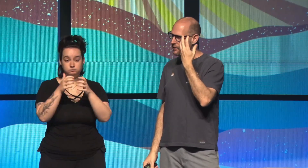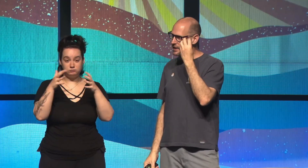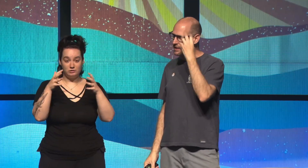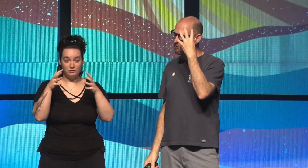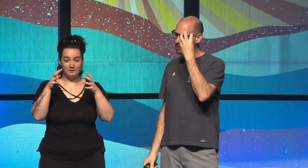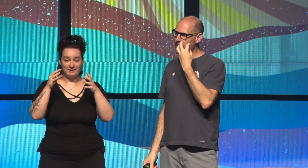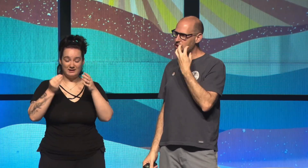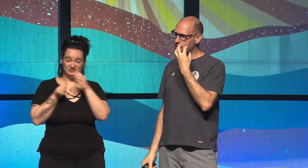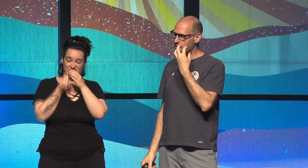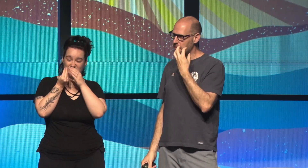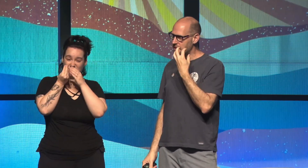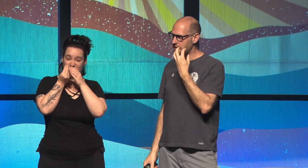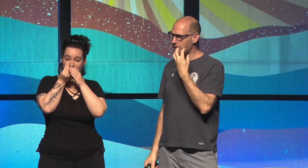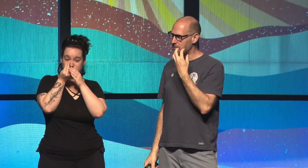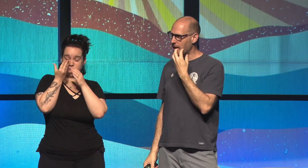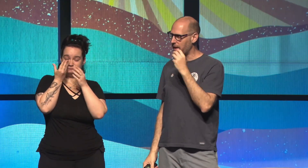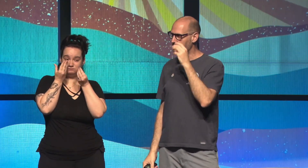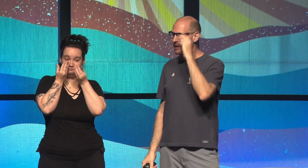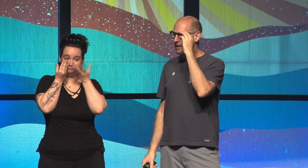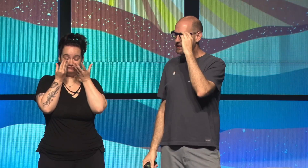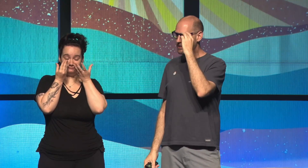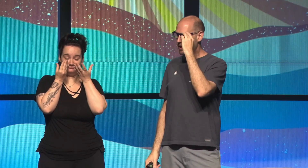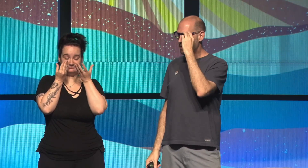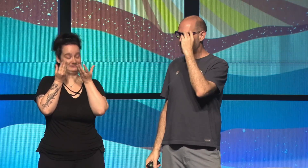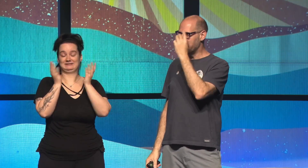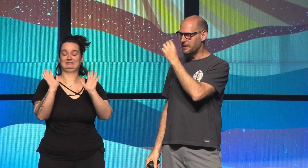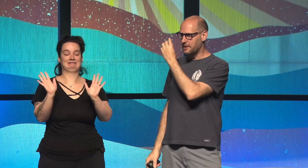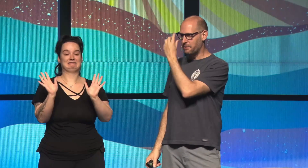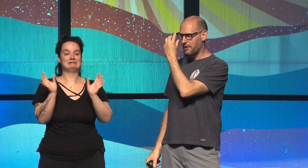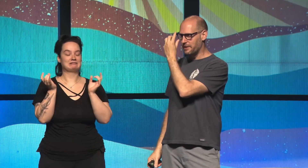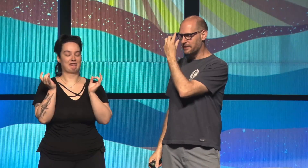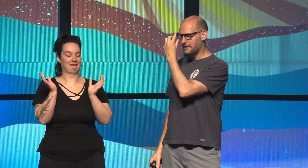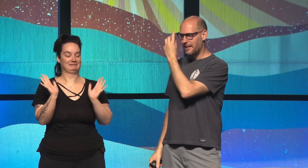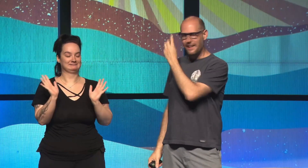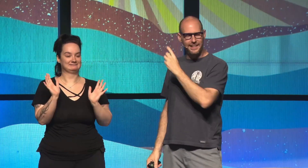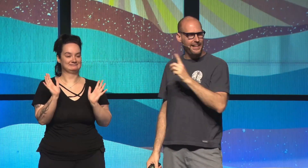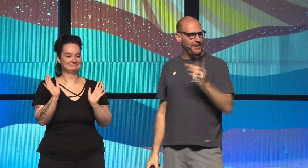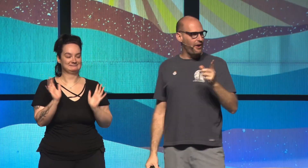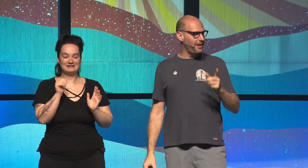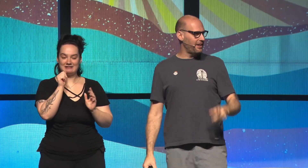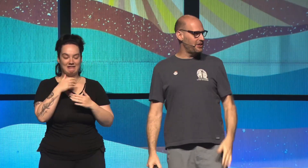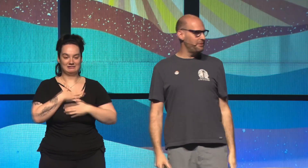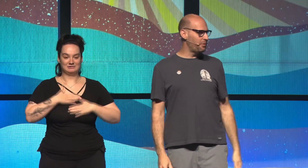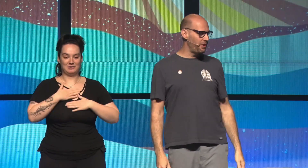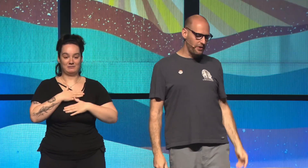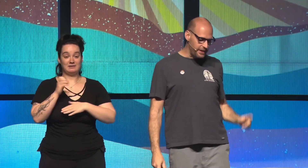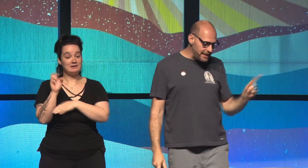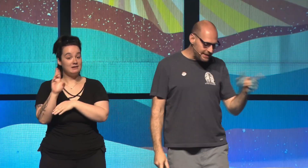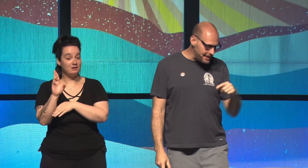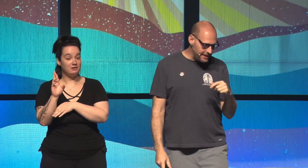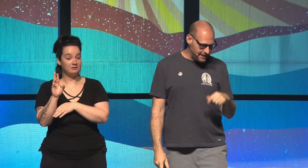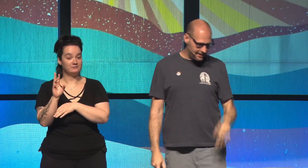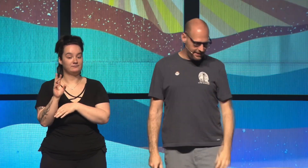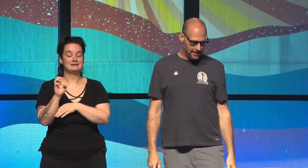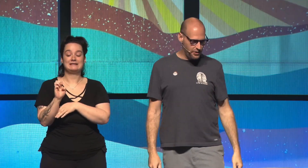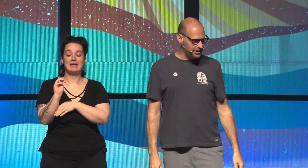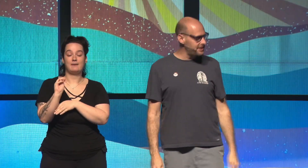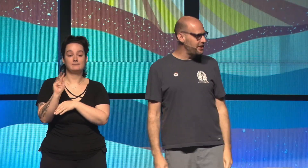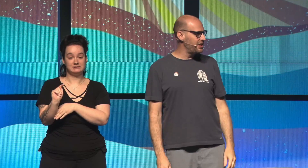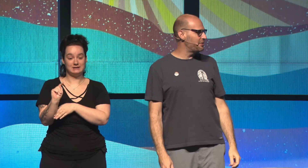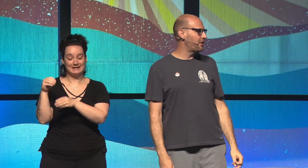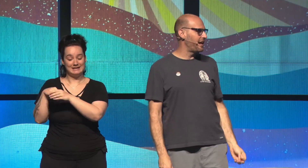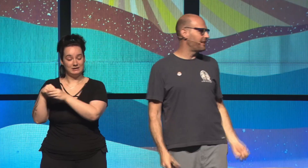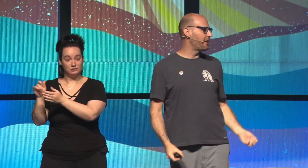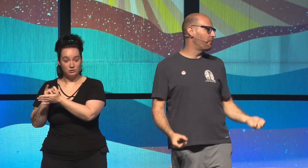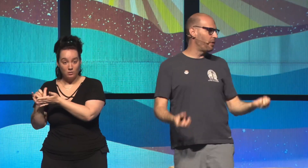sinus cavity and inflate 2 of them at the same time. It's not a pleasant experience. The ER doc, or the ENT in New York